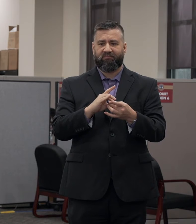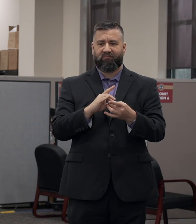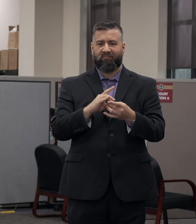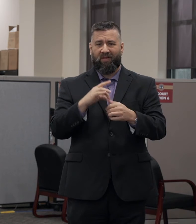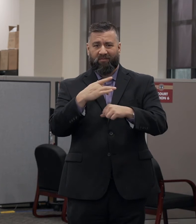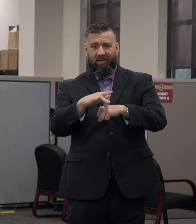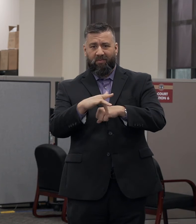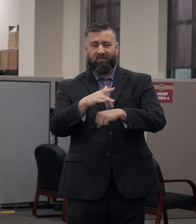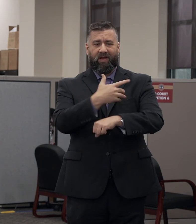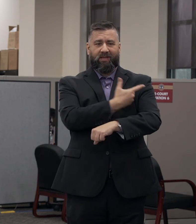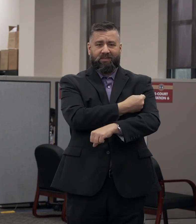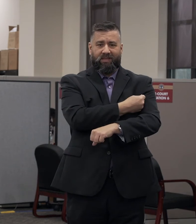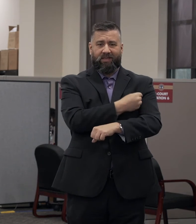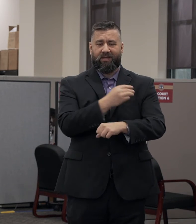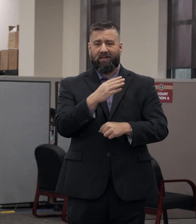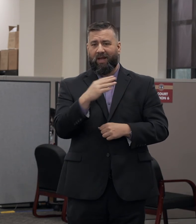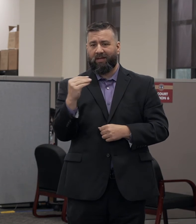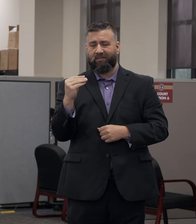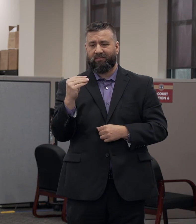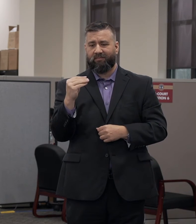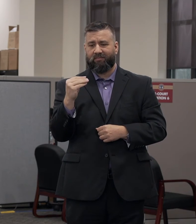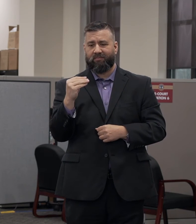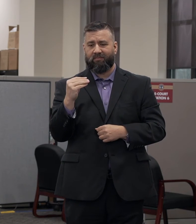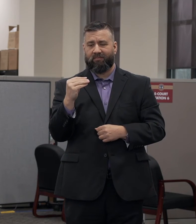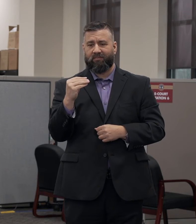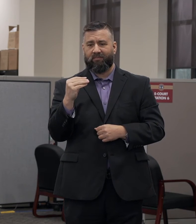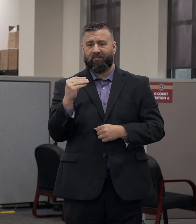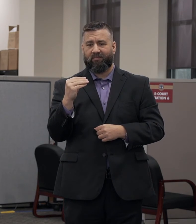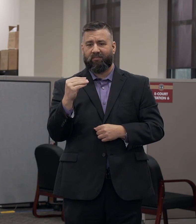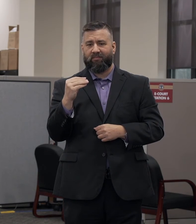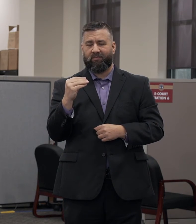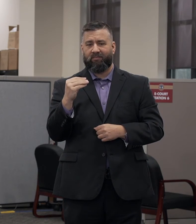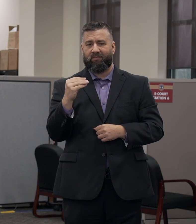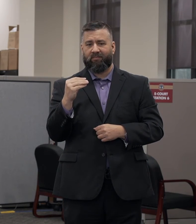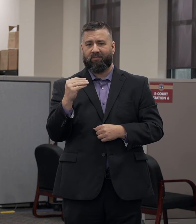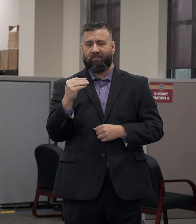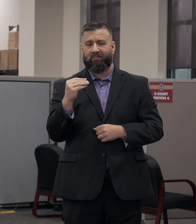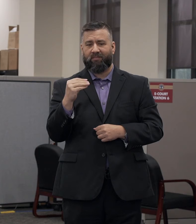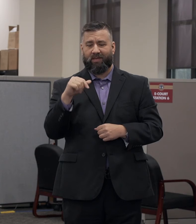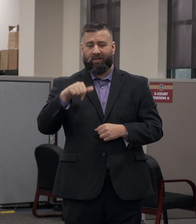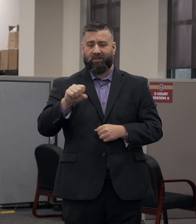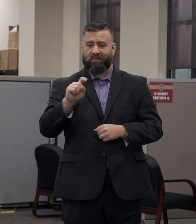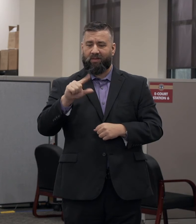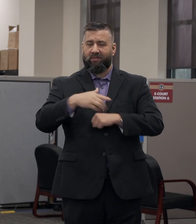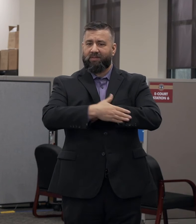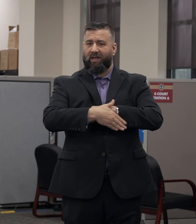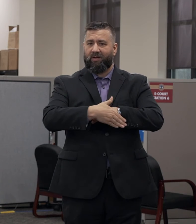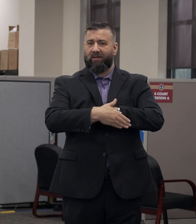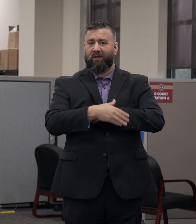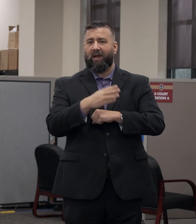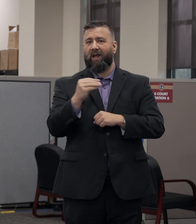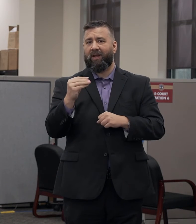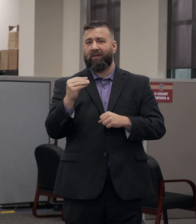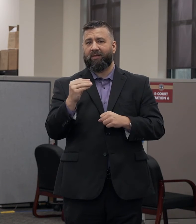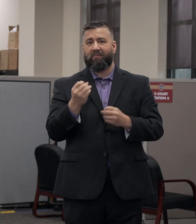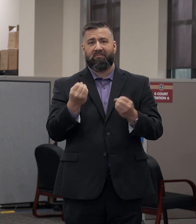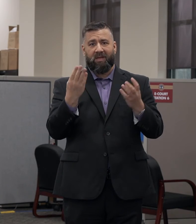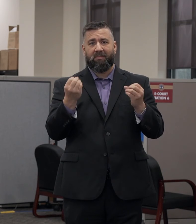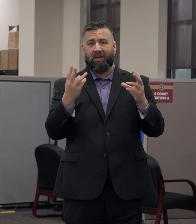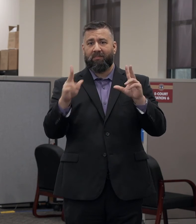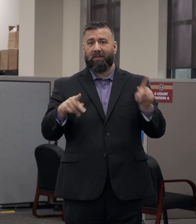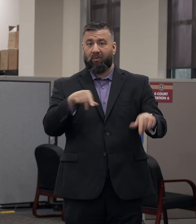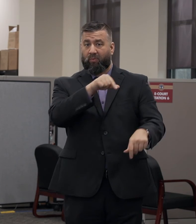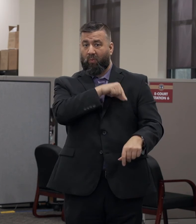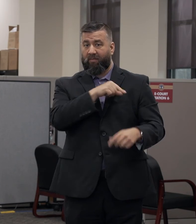vaccine and the vaccine that's available in St. Louis County and the number, hundreds of thousands of people